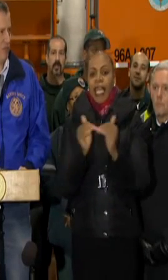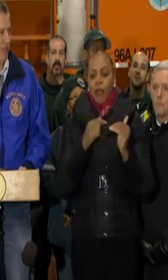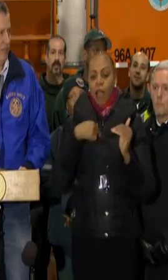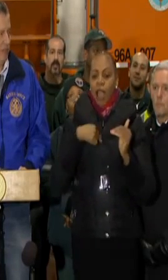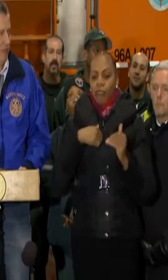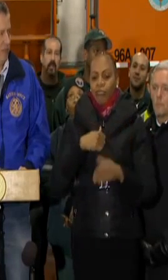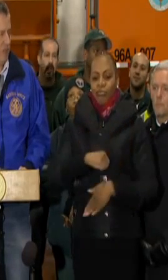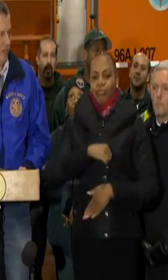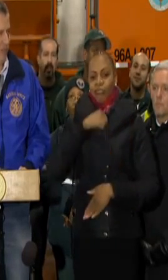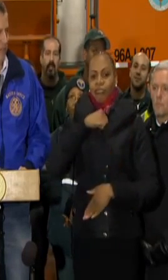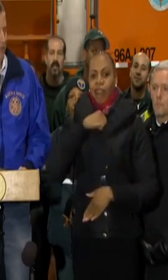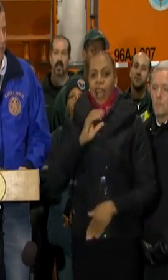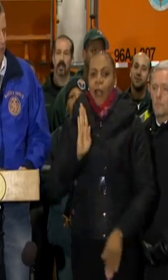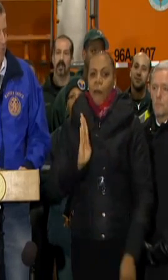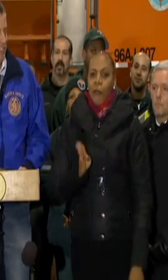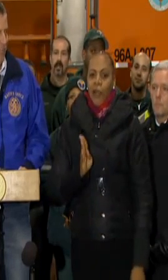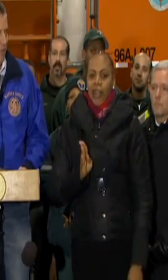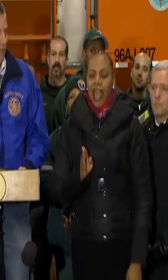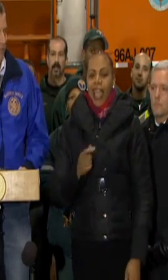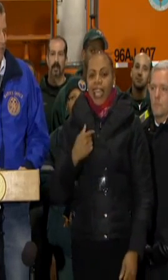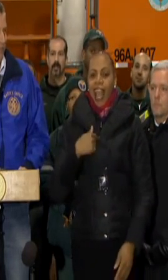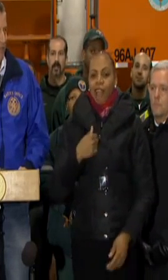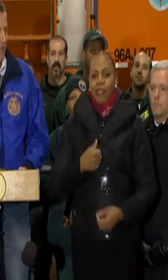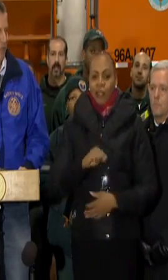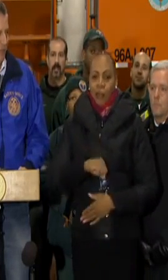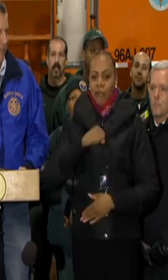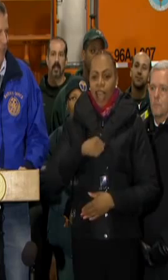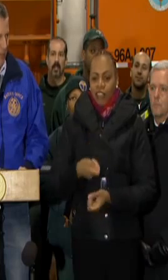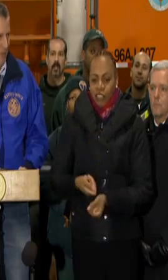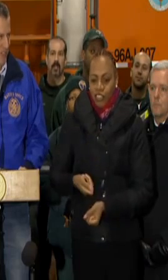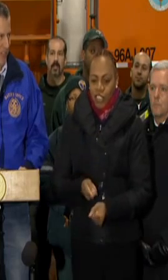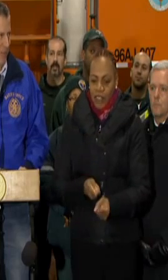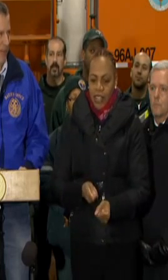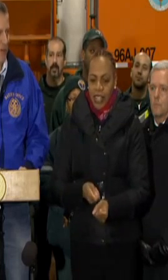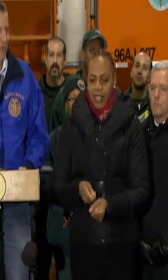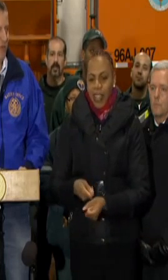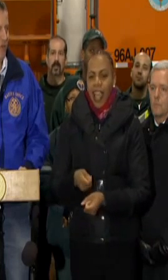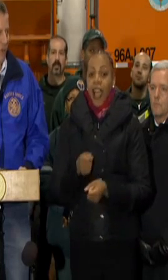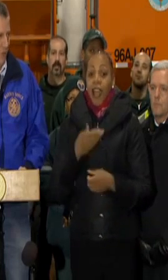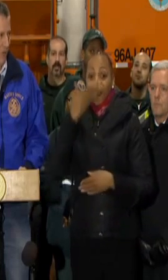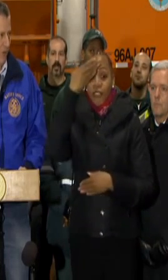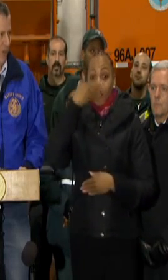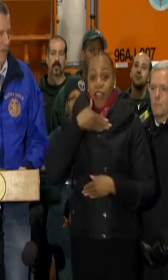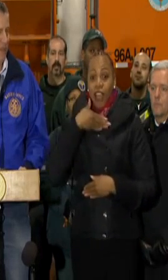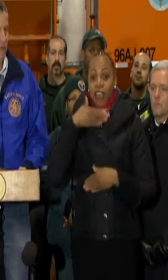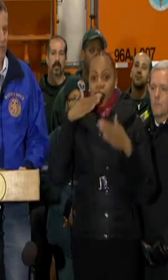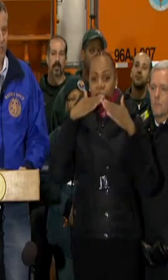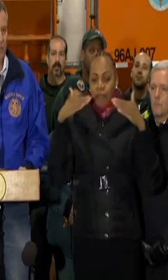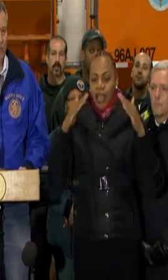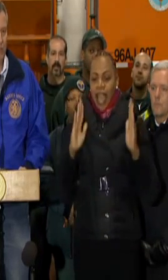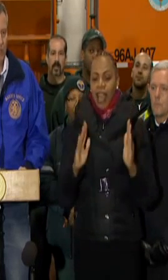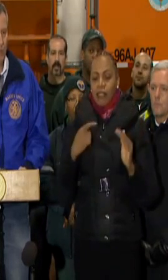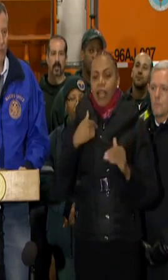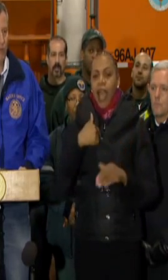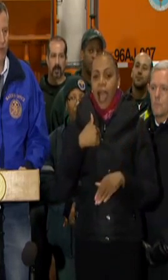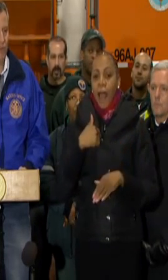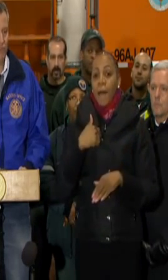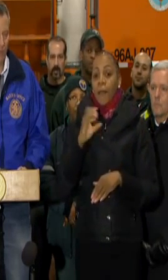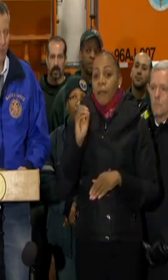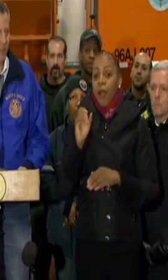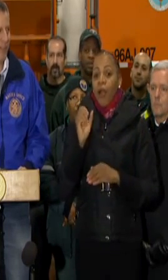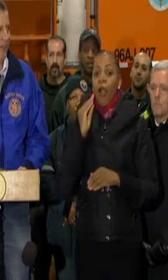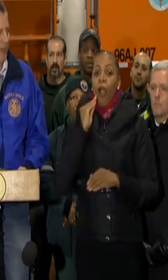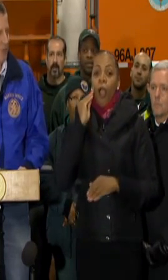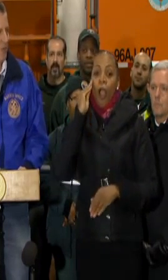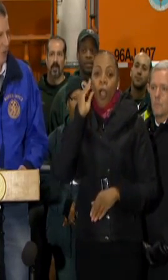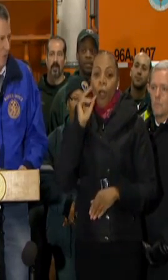proud to be shoveling my sidewalk in front of my Brooklyn house. I am an outer borough homeowner. I think many, many people who are